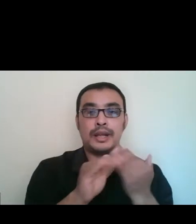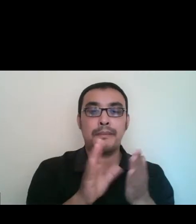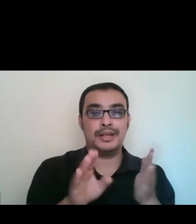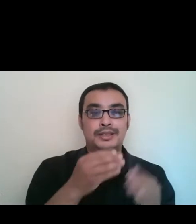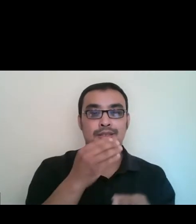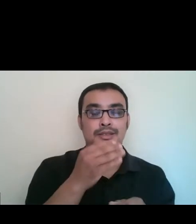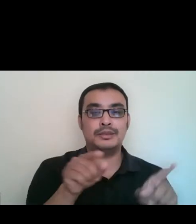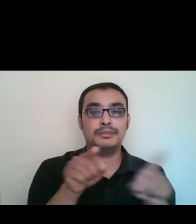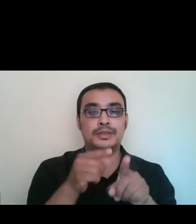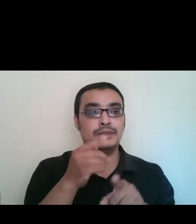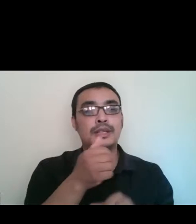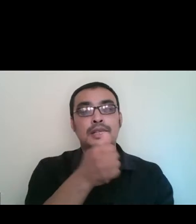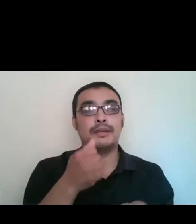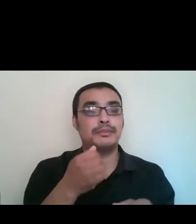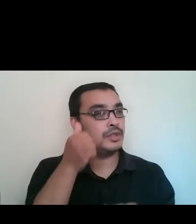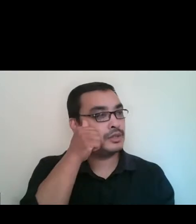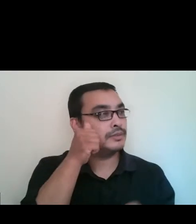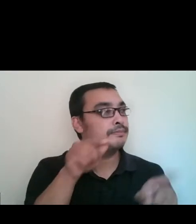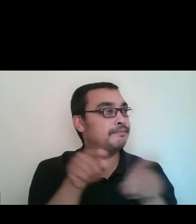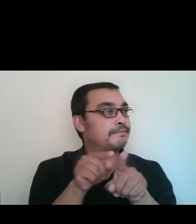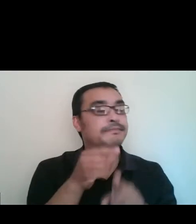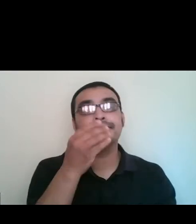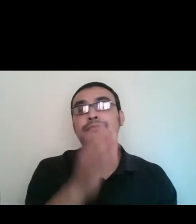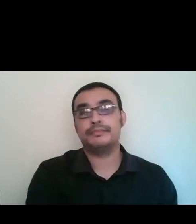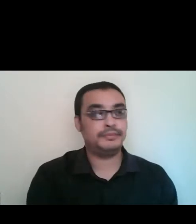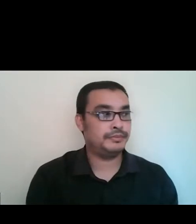which will be a wonderful experience.